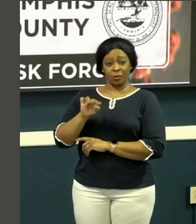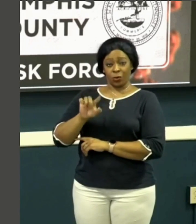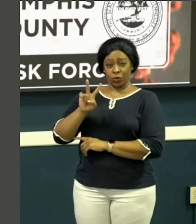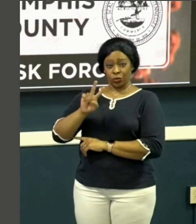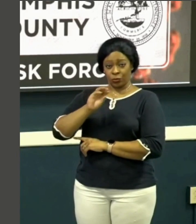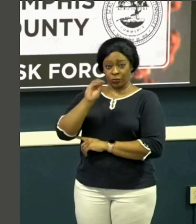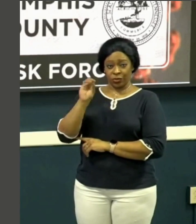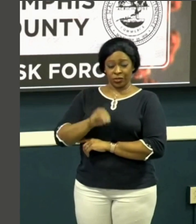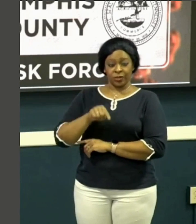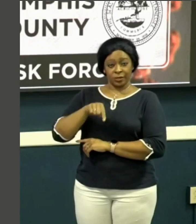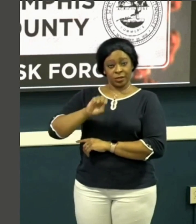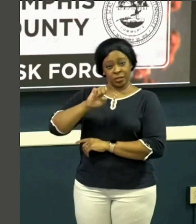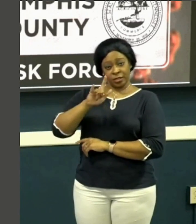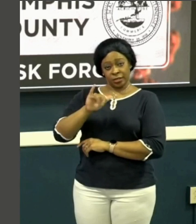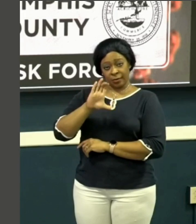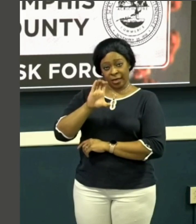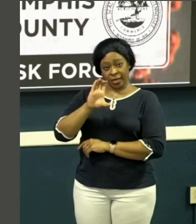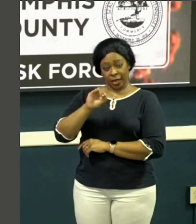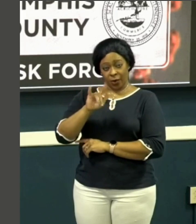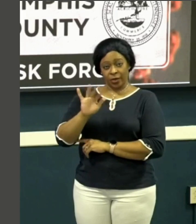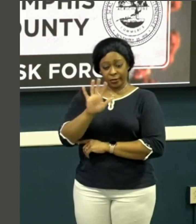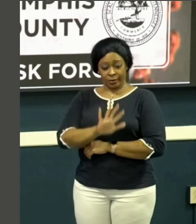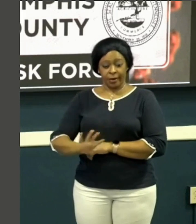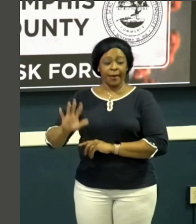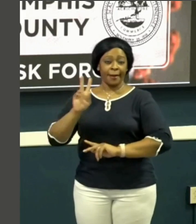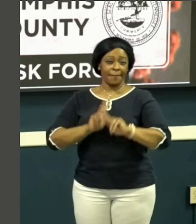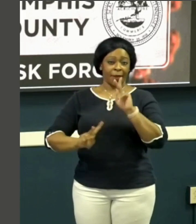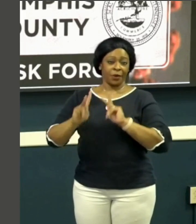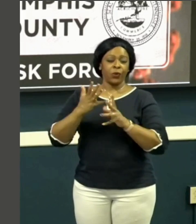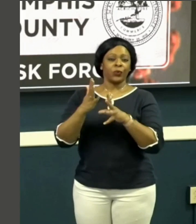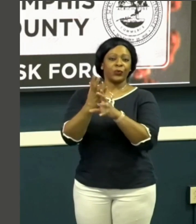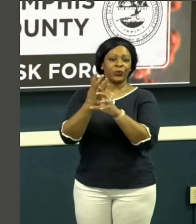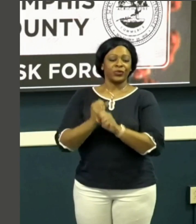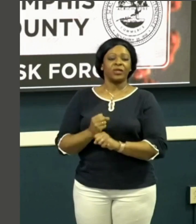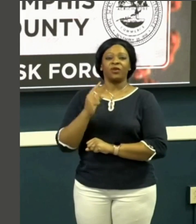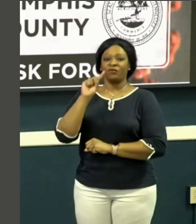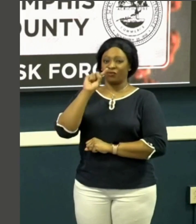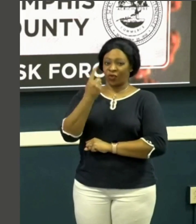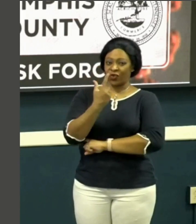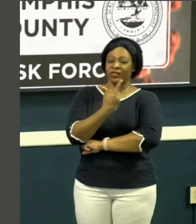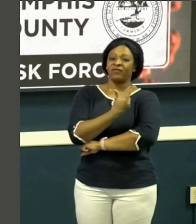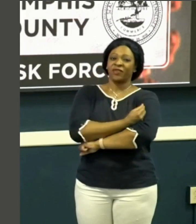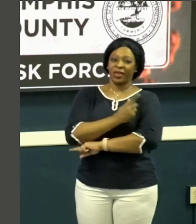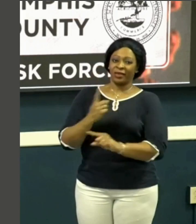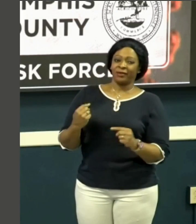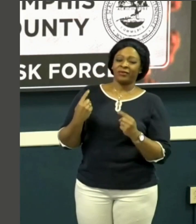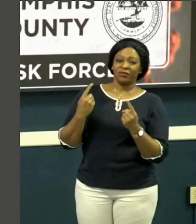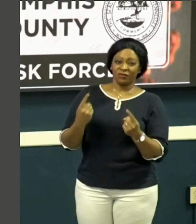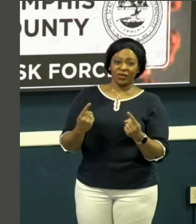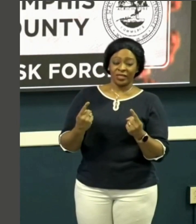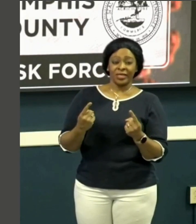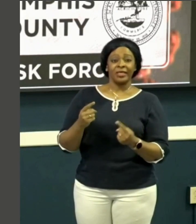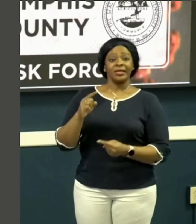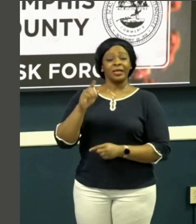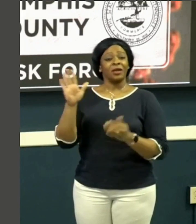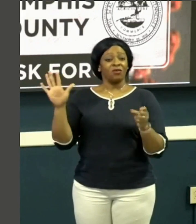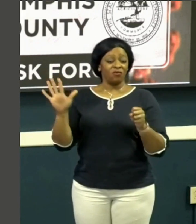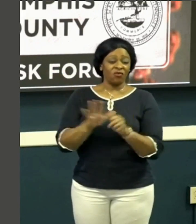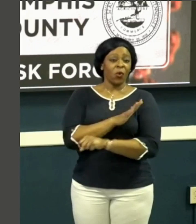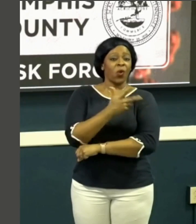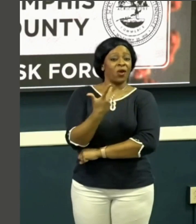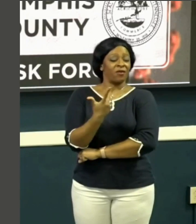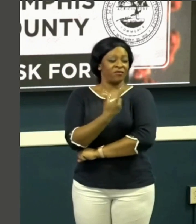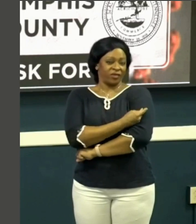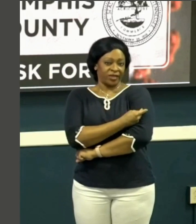59.2% of Shelby County's overall population has received at least one dose of vaccine, and the percent fully